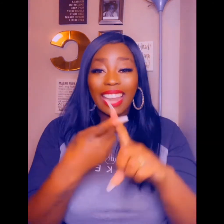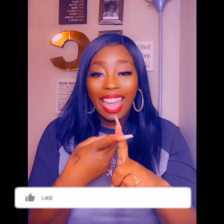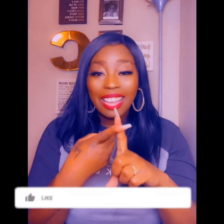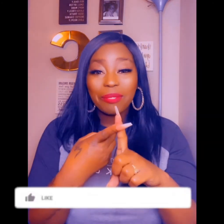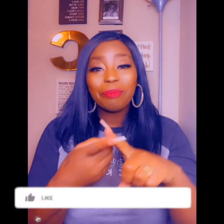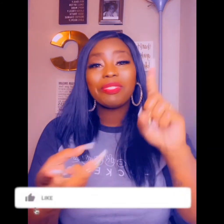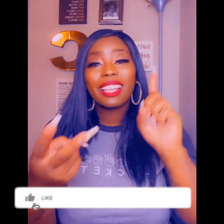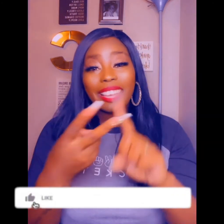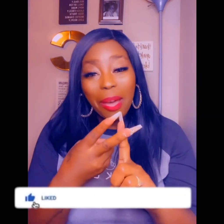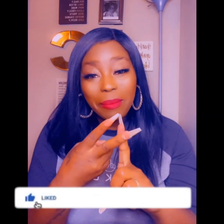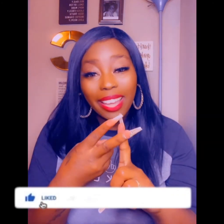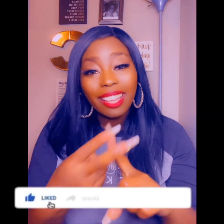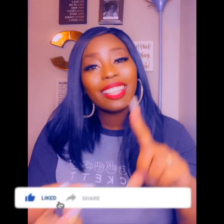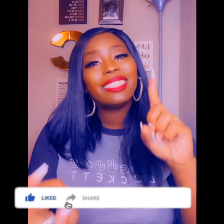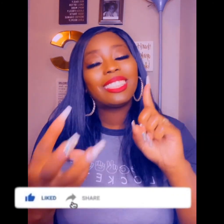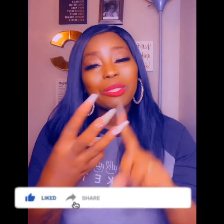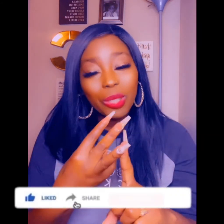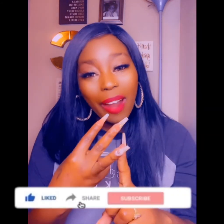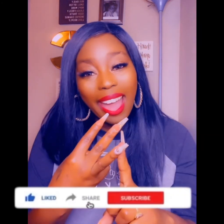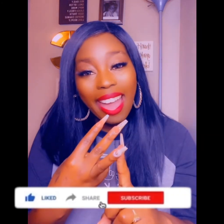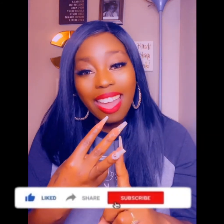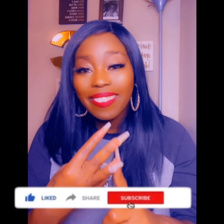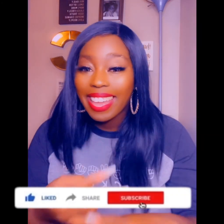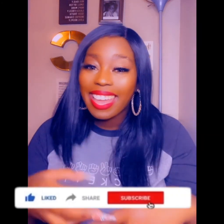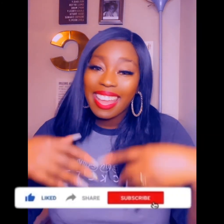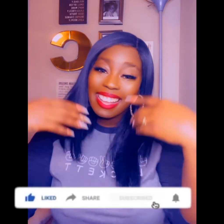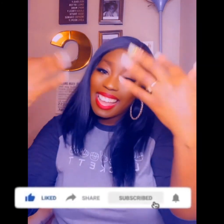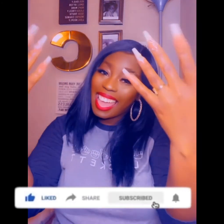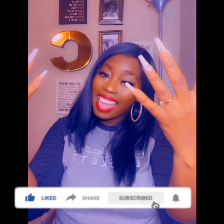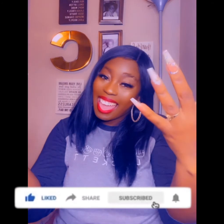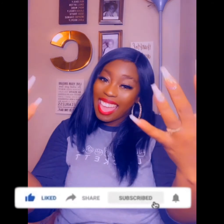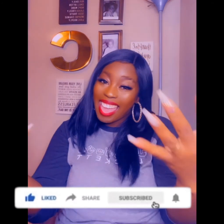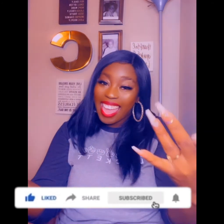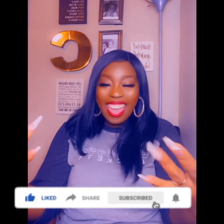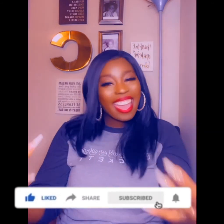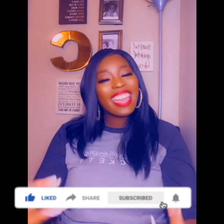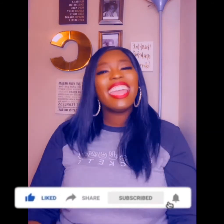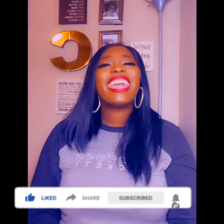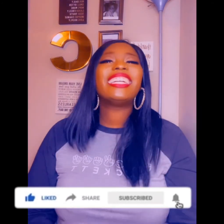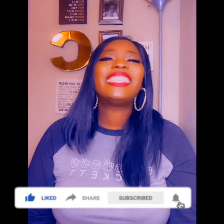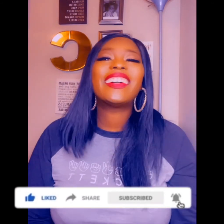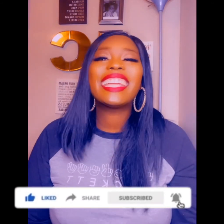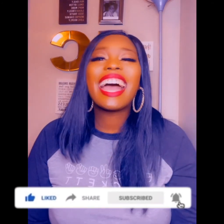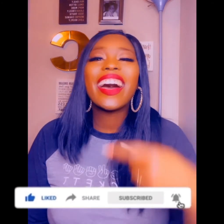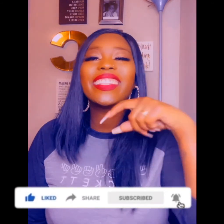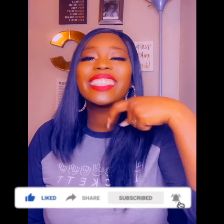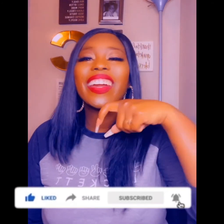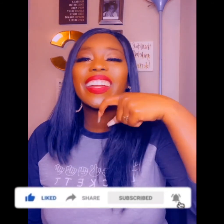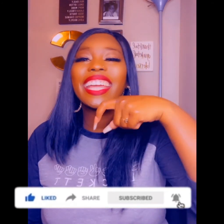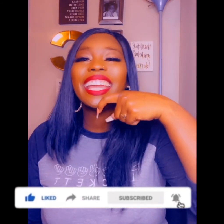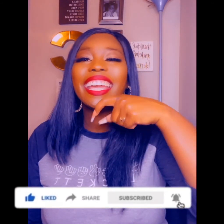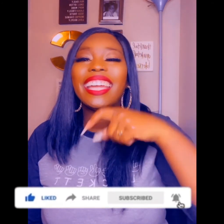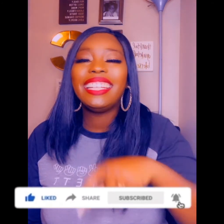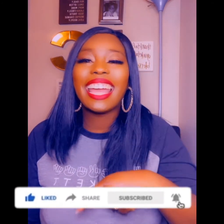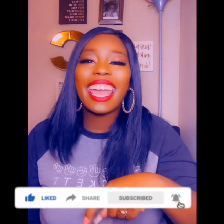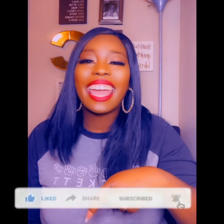like, comment, subscribe, and yeah, enjoy y'all Turkey